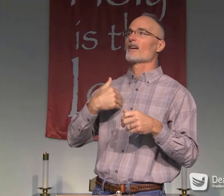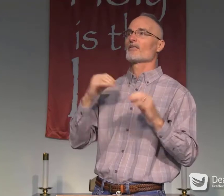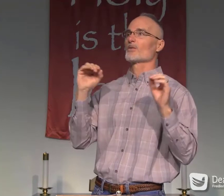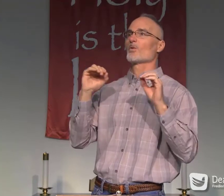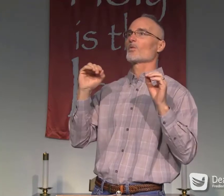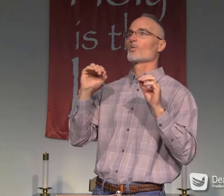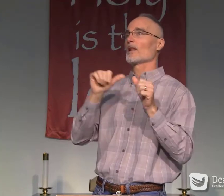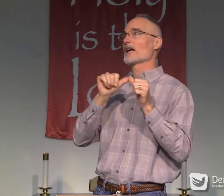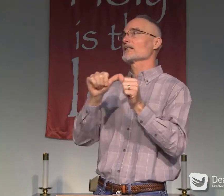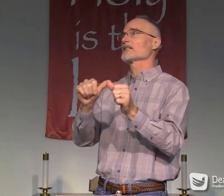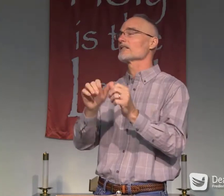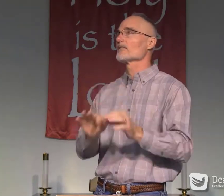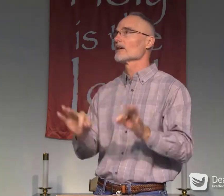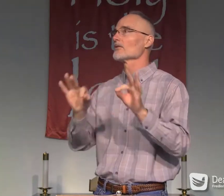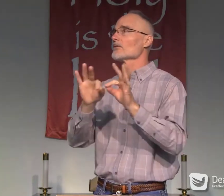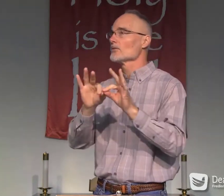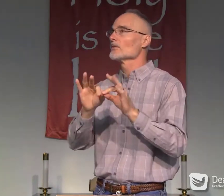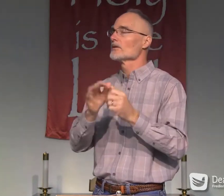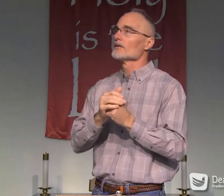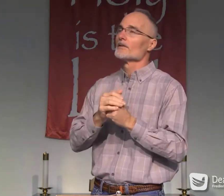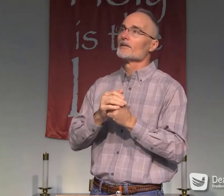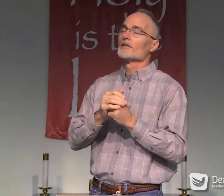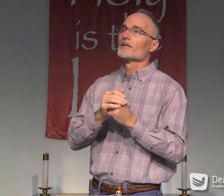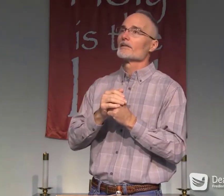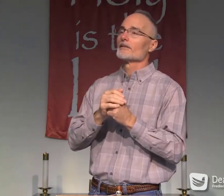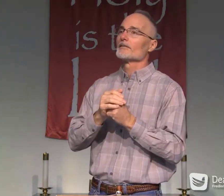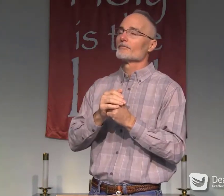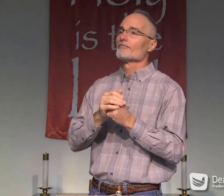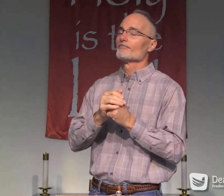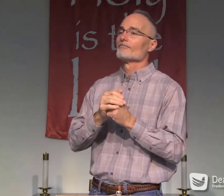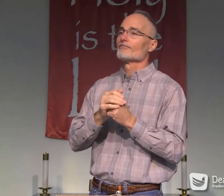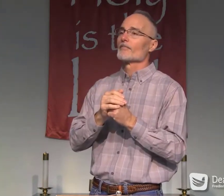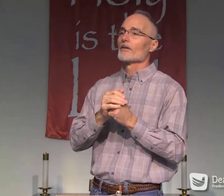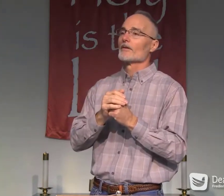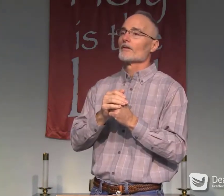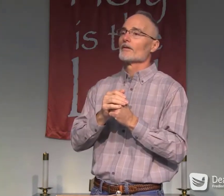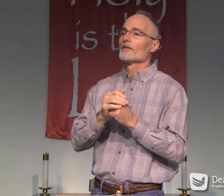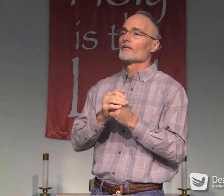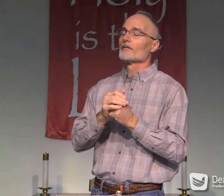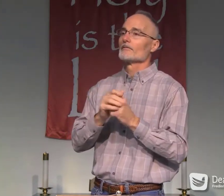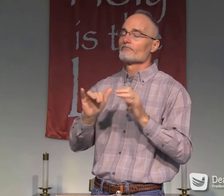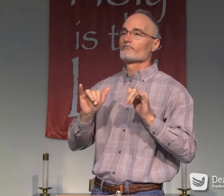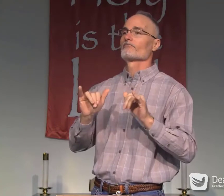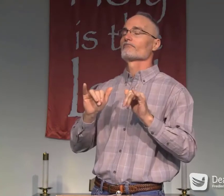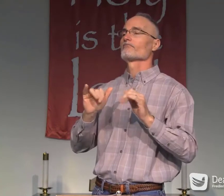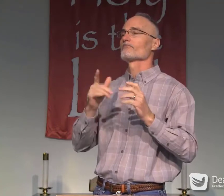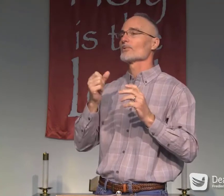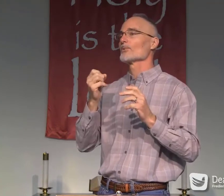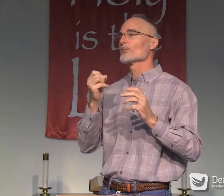We've fallen into things in life that just have no lasting value for us.